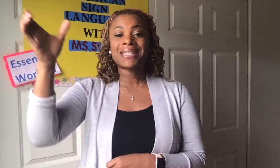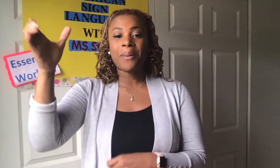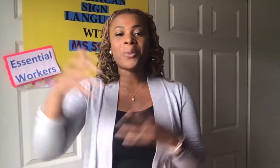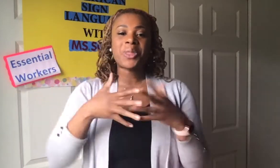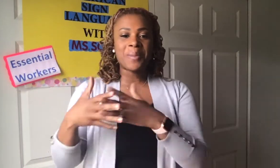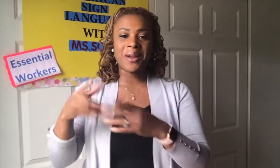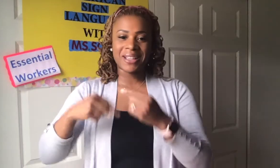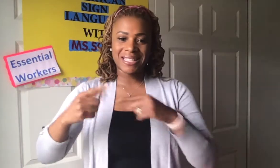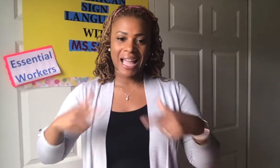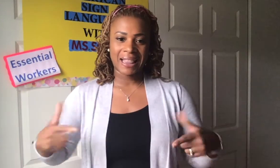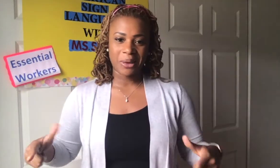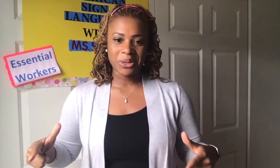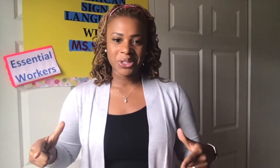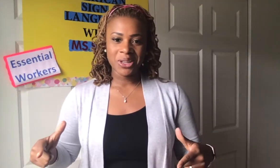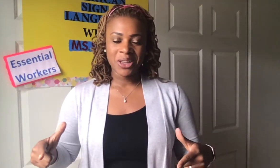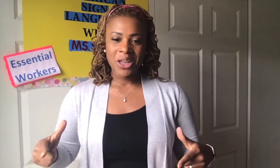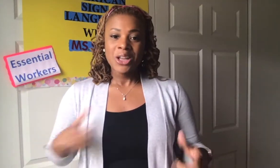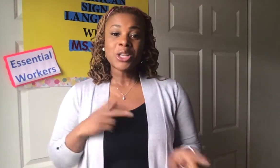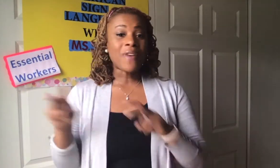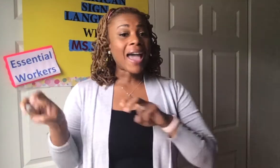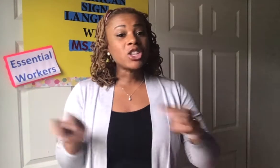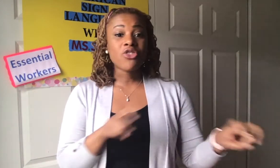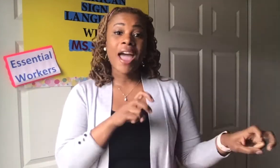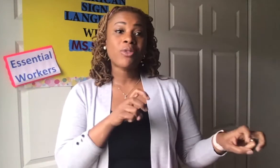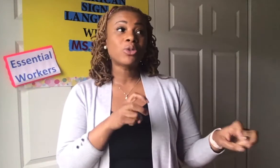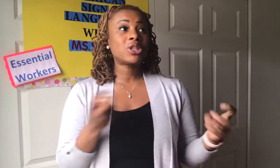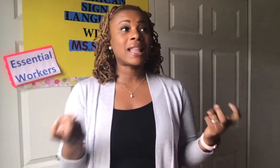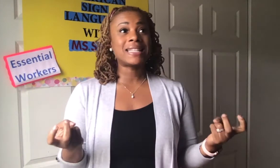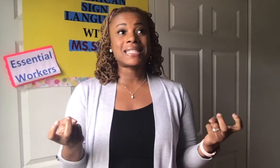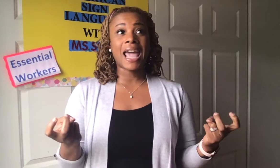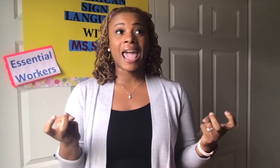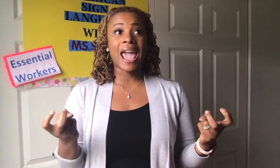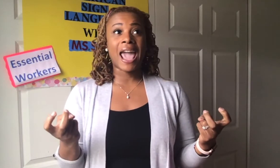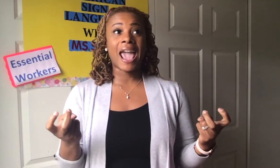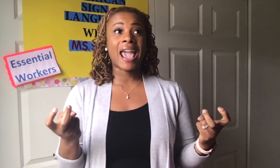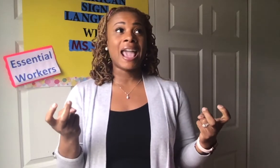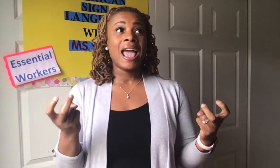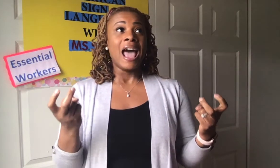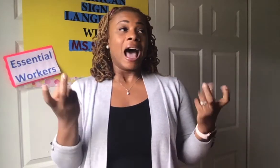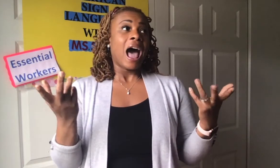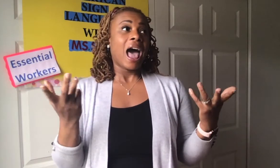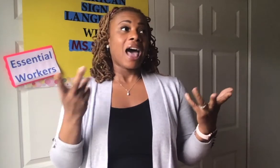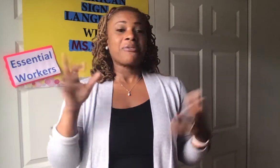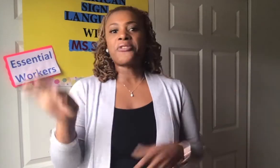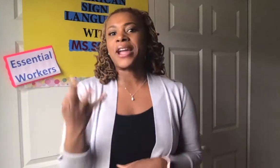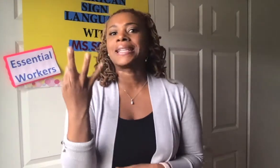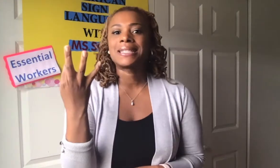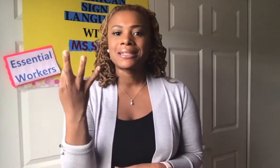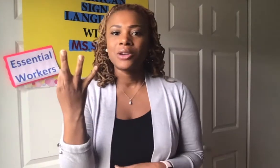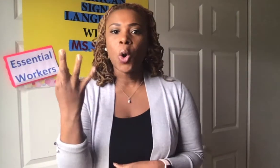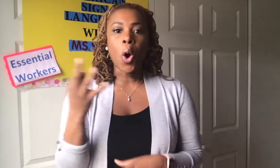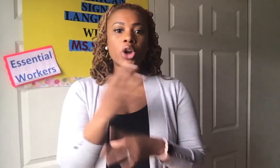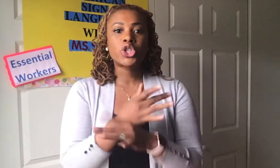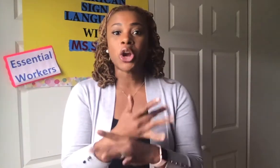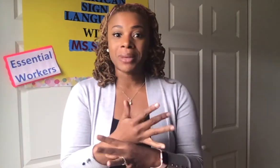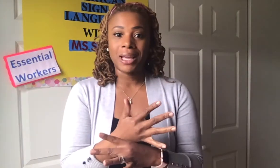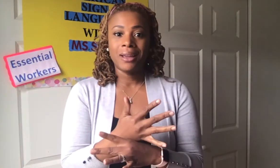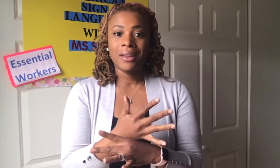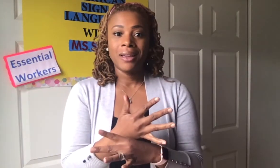with American Sign Language. So if I traveled to, let's say, France or Germany,